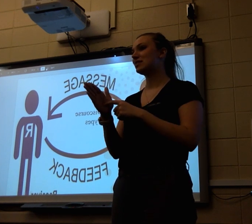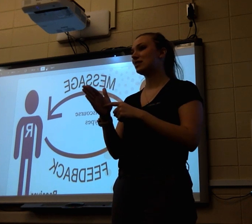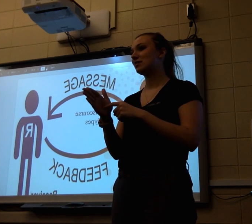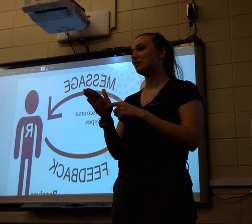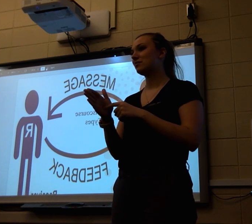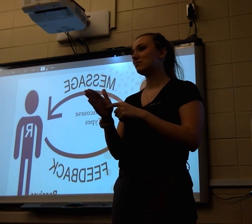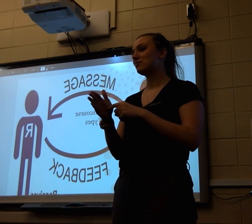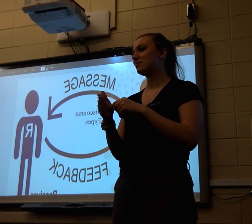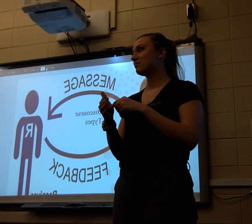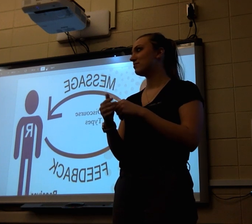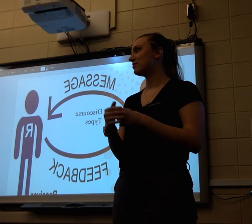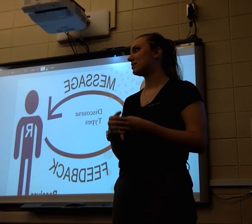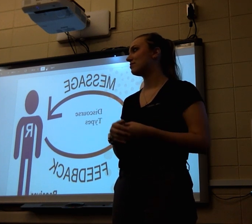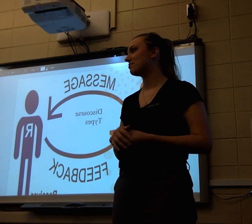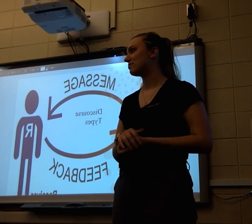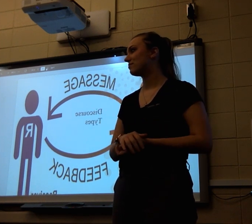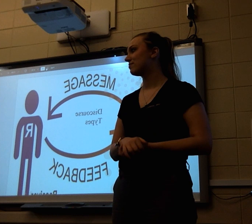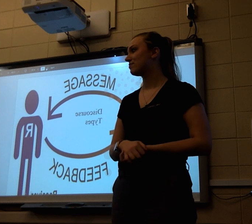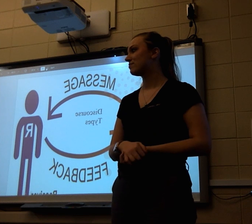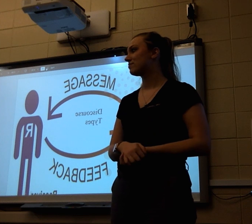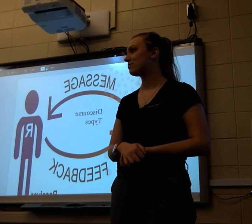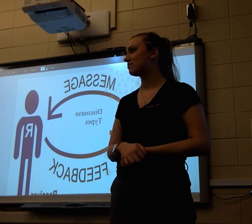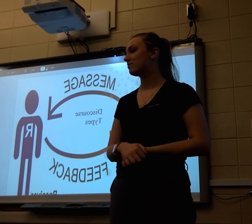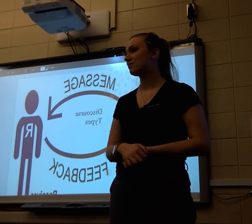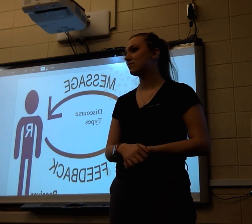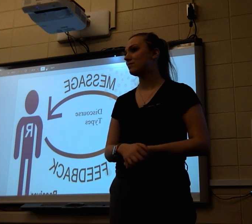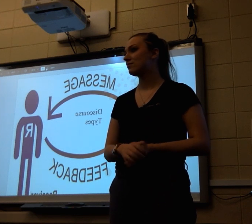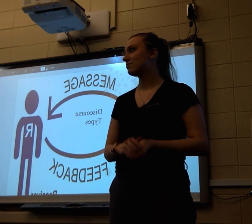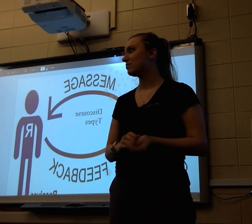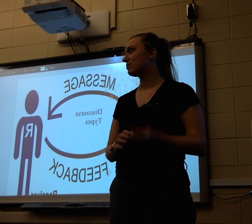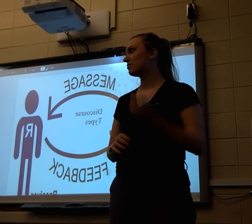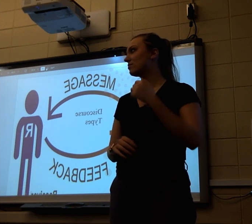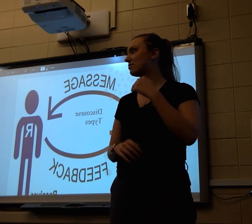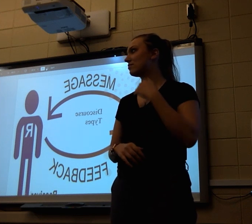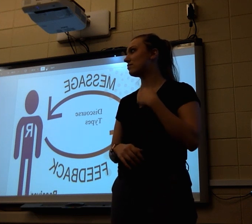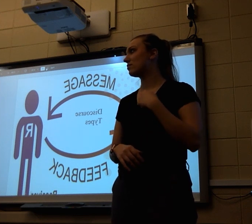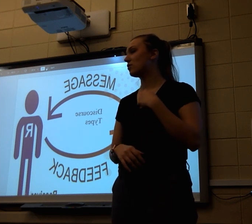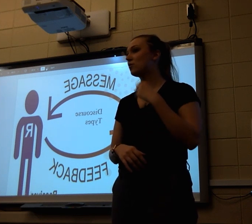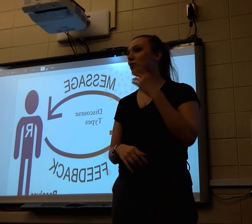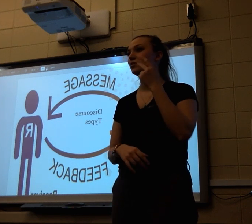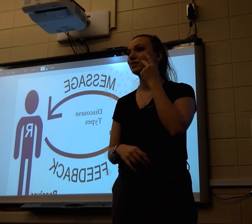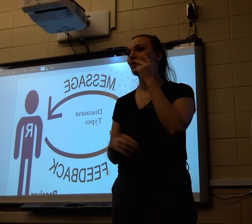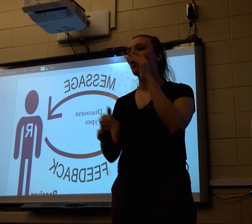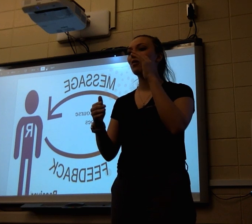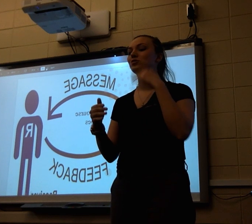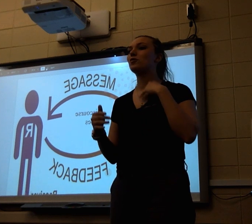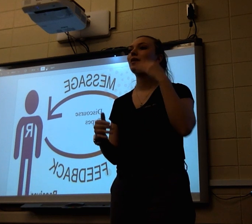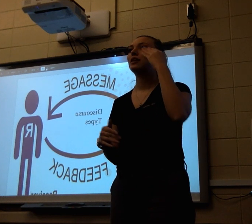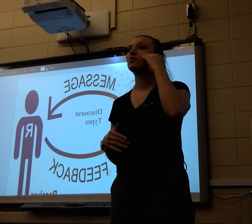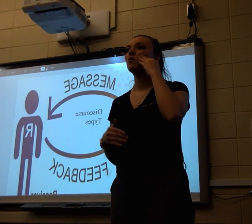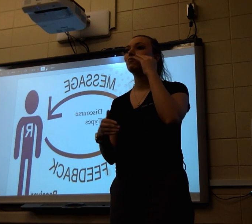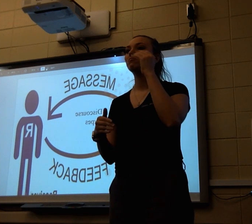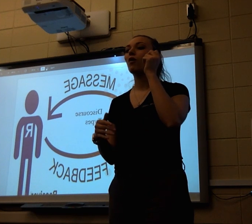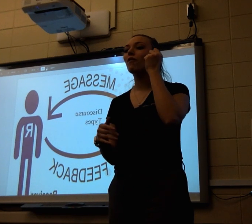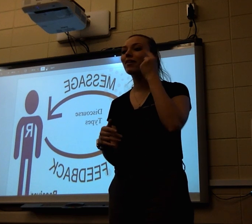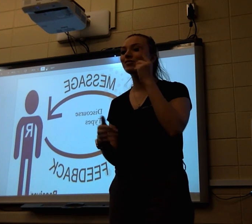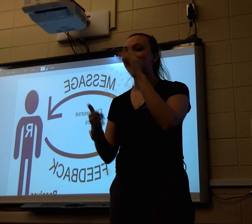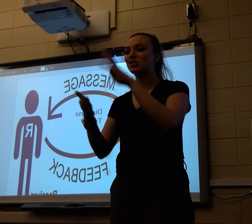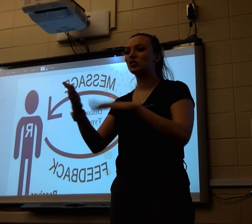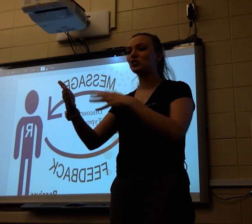nothing. But, and if that's just the idea, like being able to assess, oh, it's a chart, oh, and there's, here's the different discourse type, and here are the features,